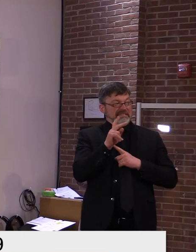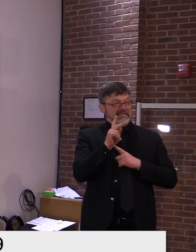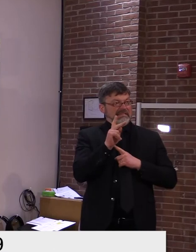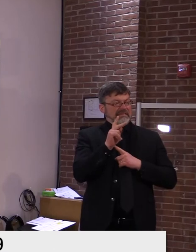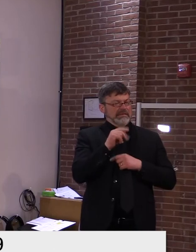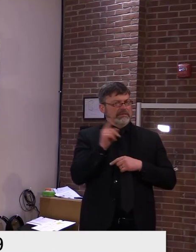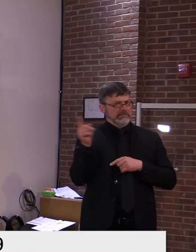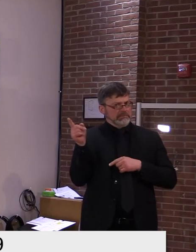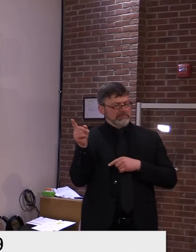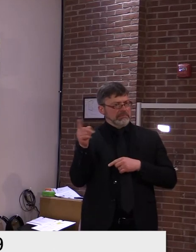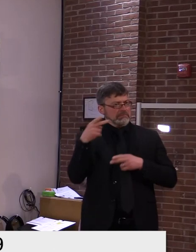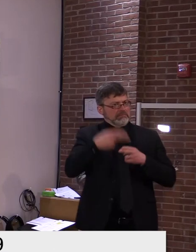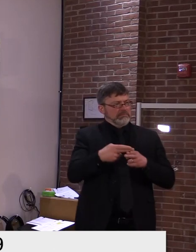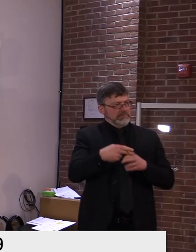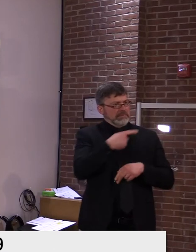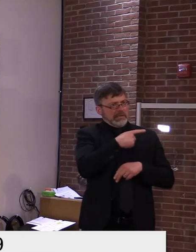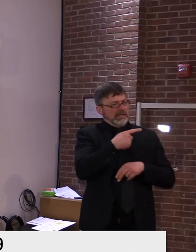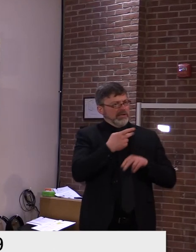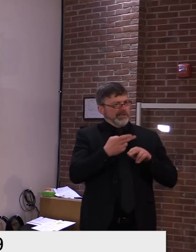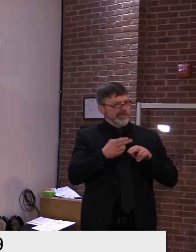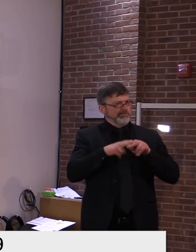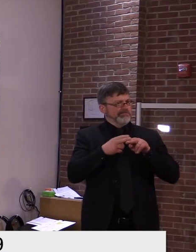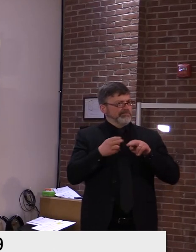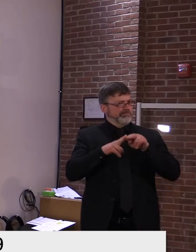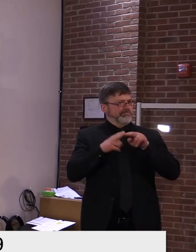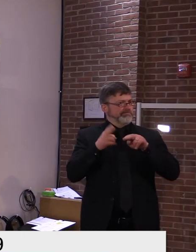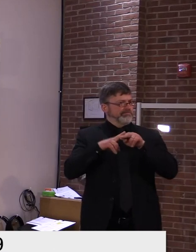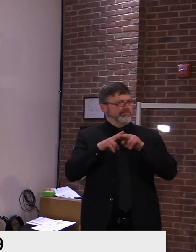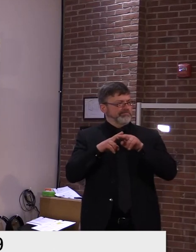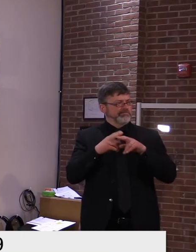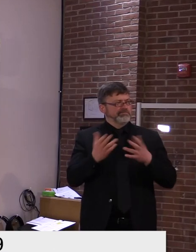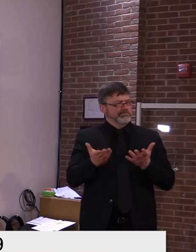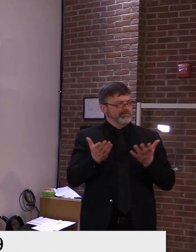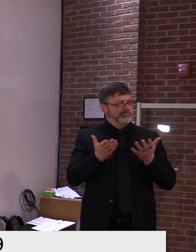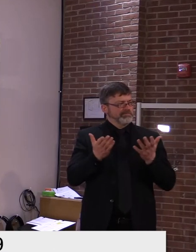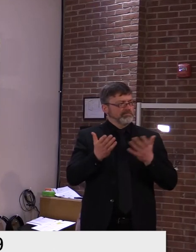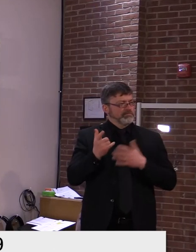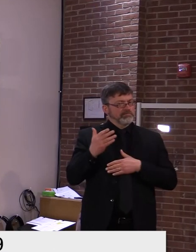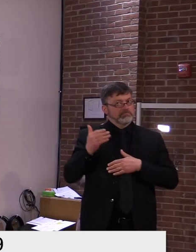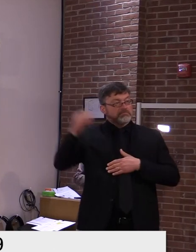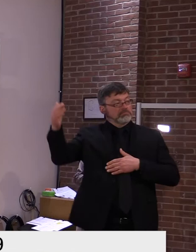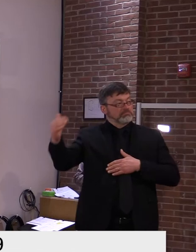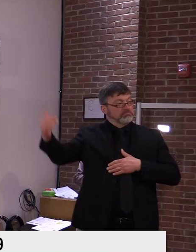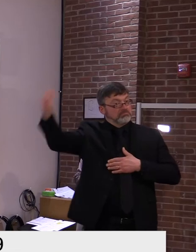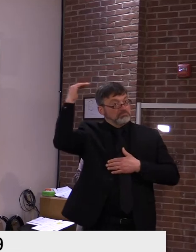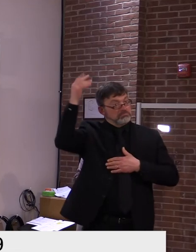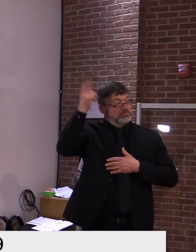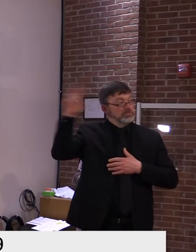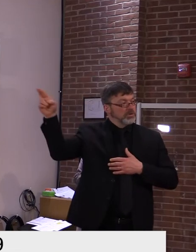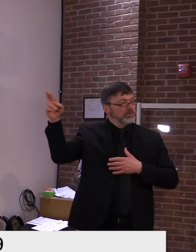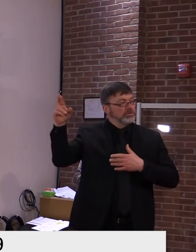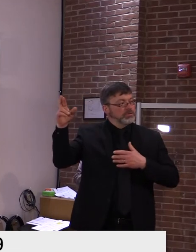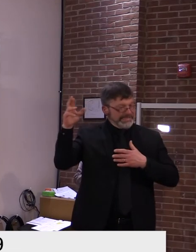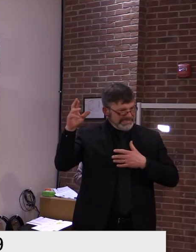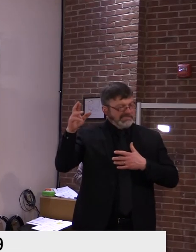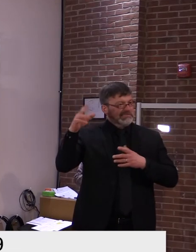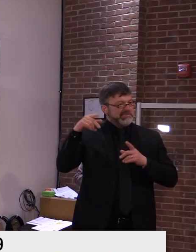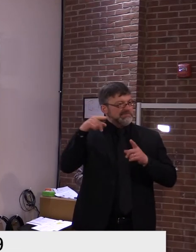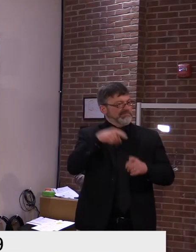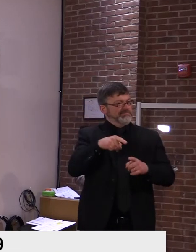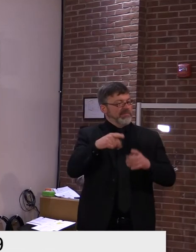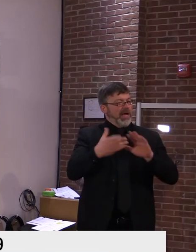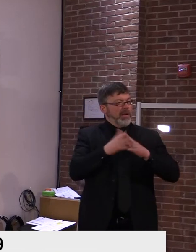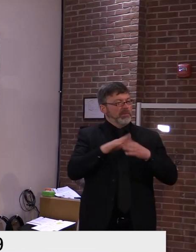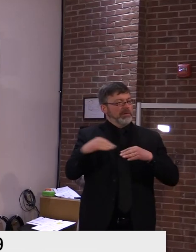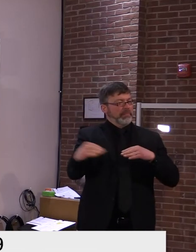Secretary French and Dr. Levine have discussed a bit some of the sourcing of how cases get into schools. So what I'm wondering is, how concerned